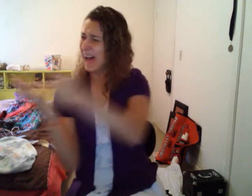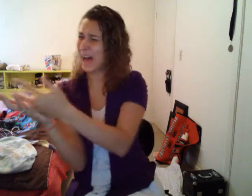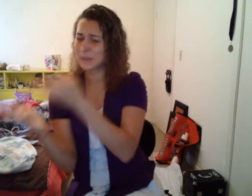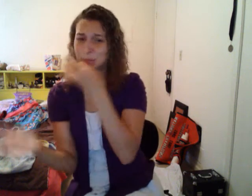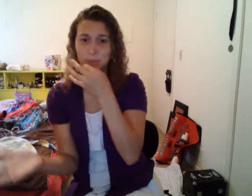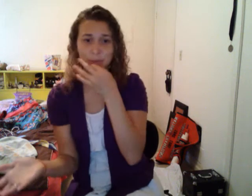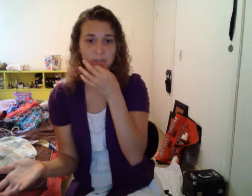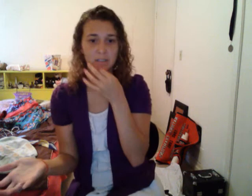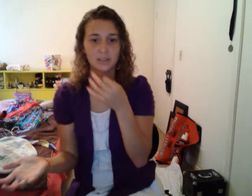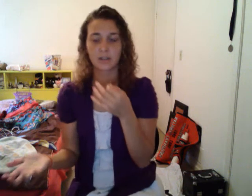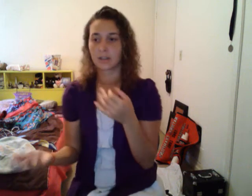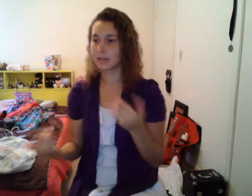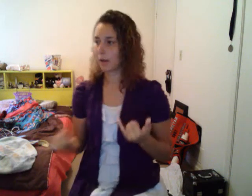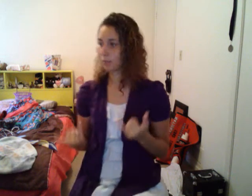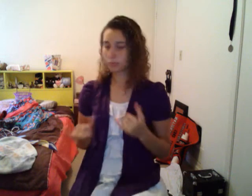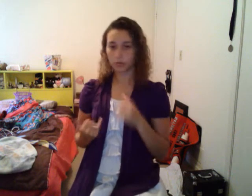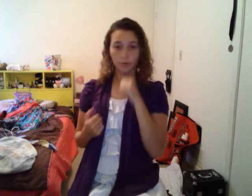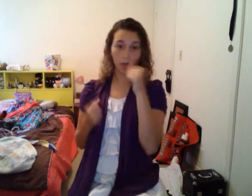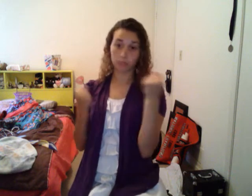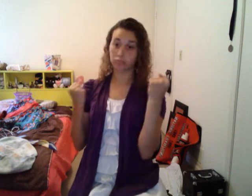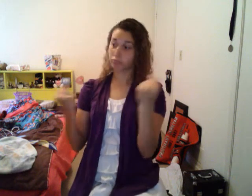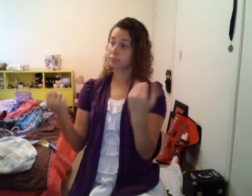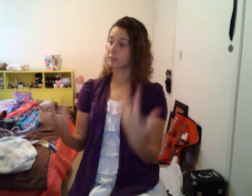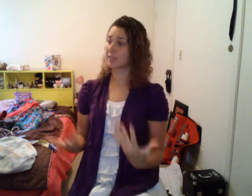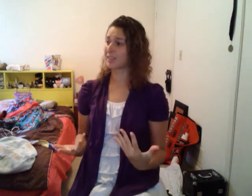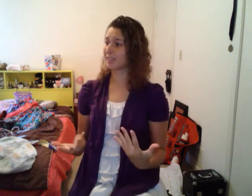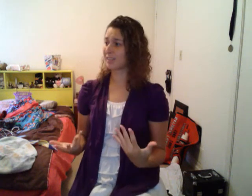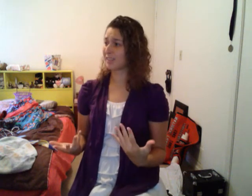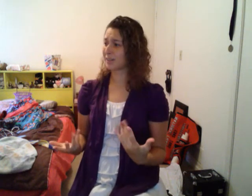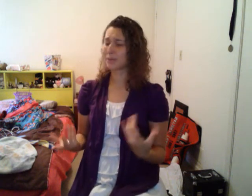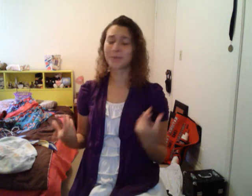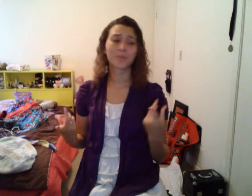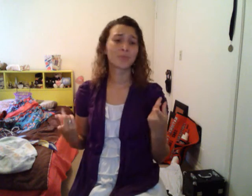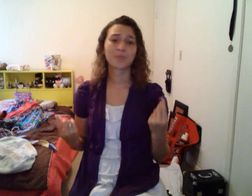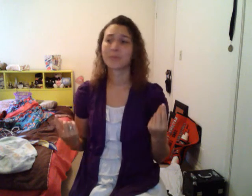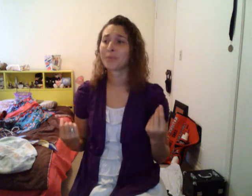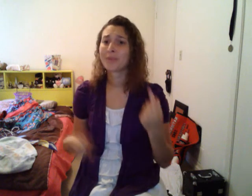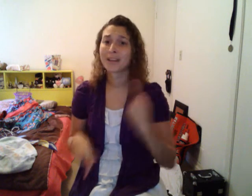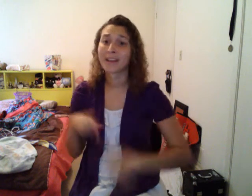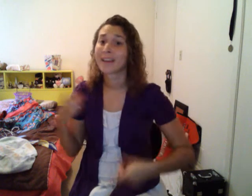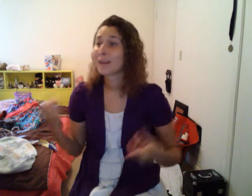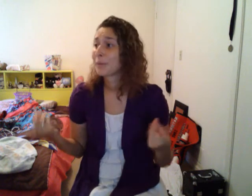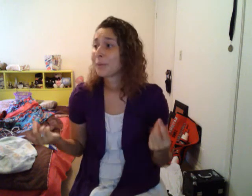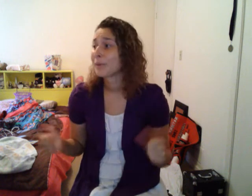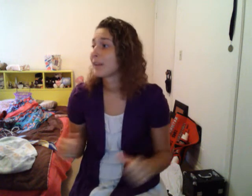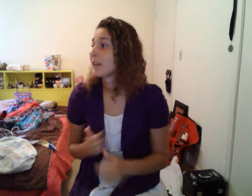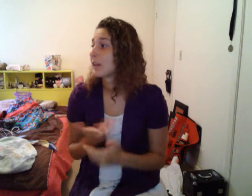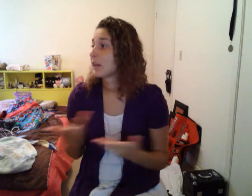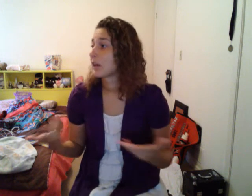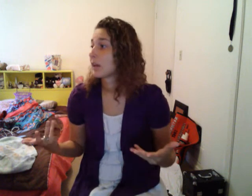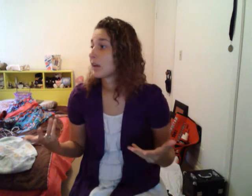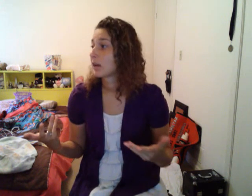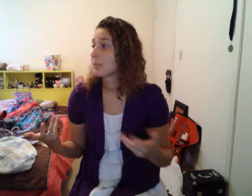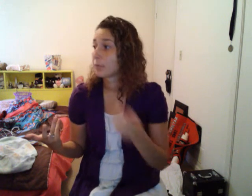the driver. You really feel helpless until you notice standing next to you,